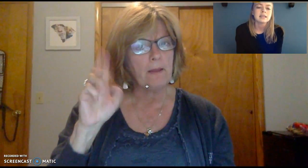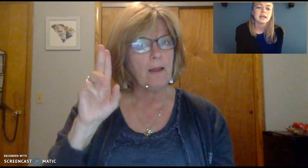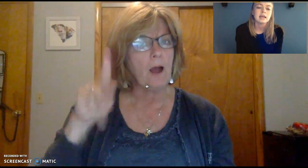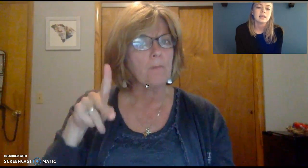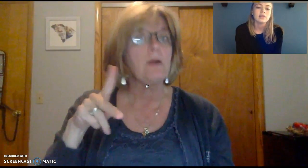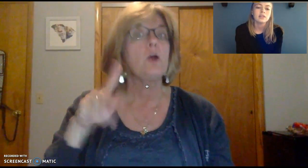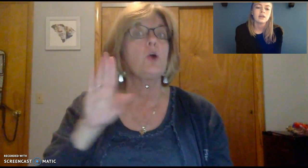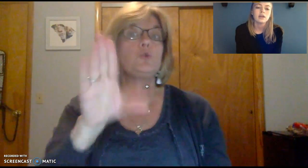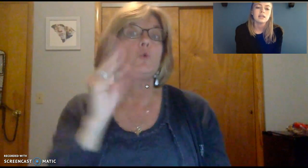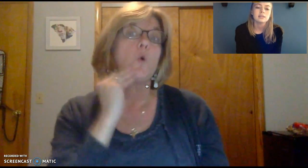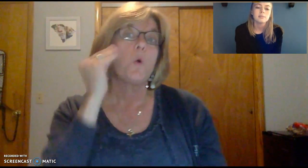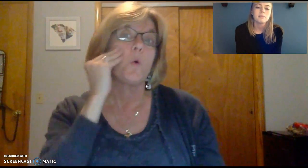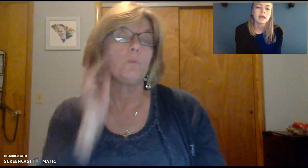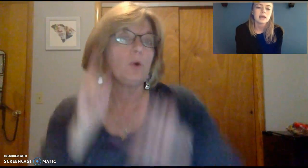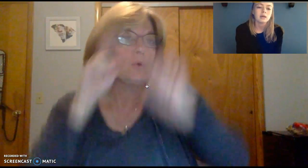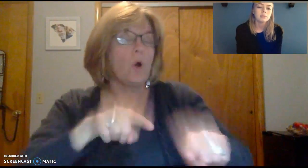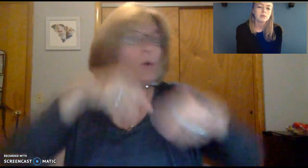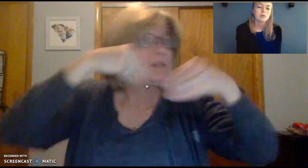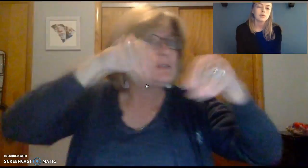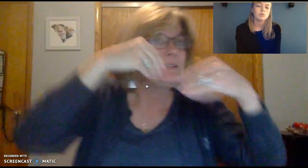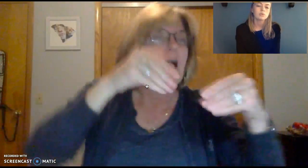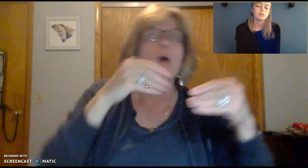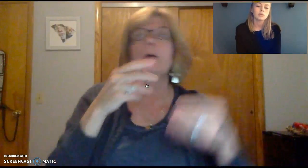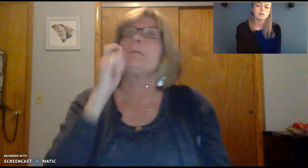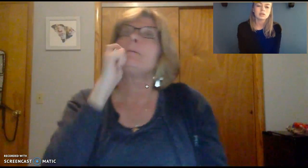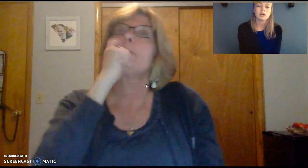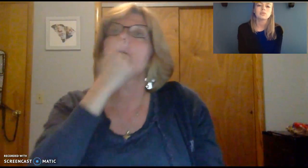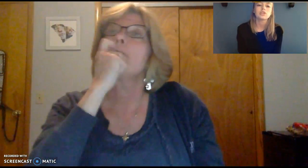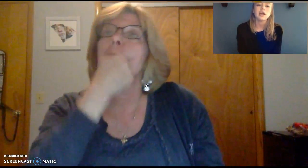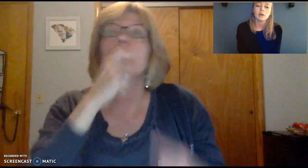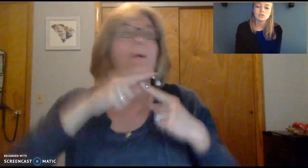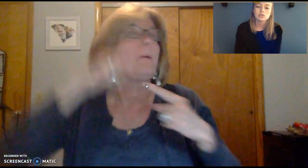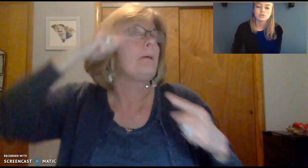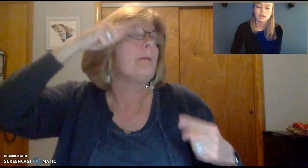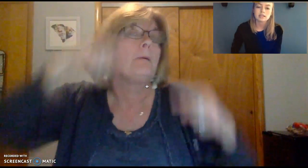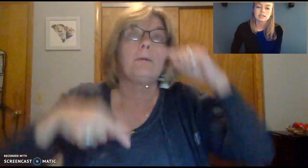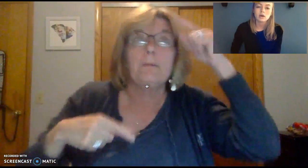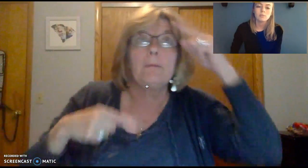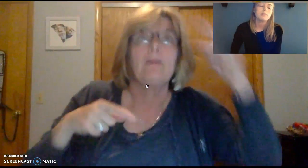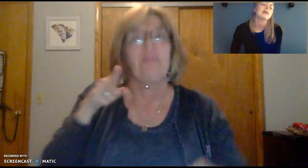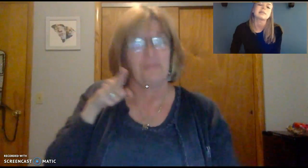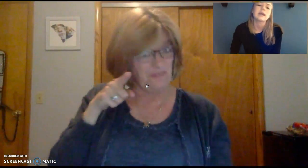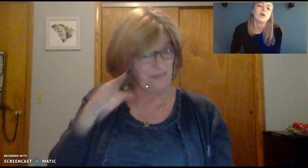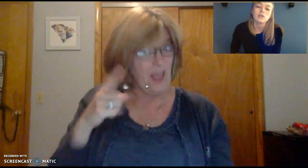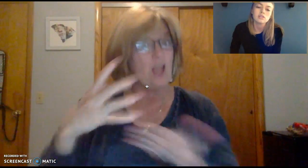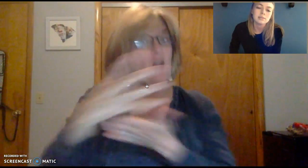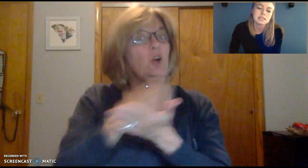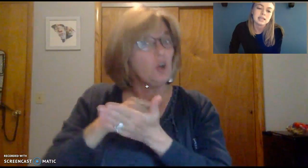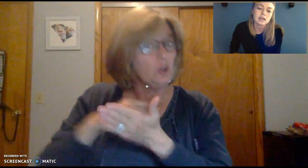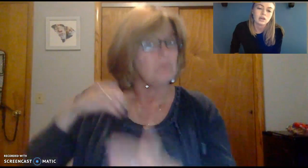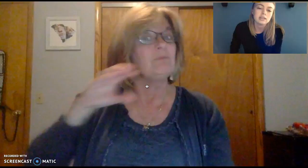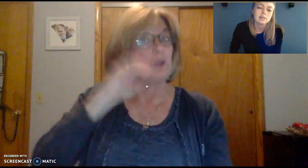Let's say there is makeup who would come to your house to try and sell mascara